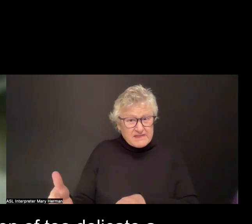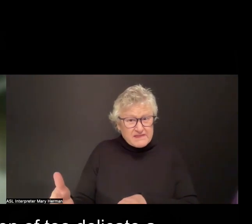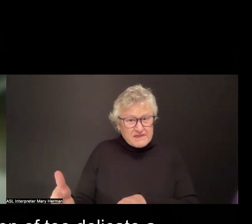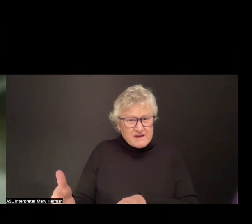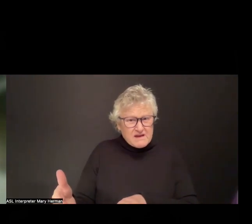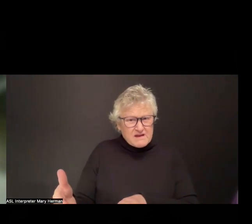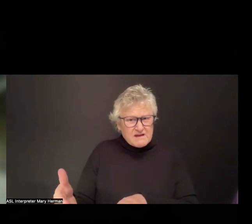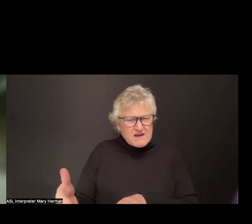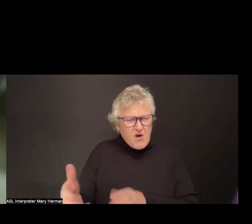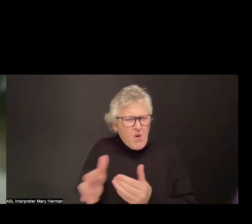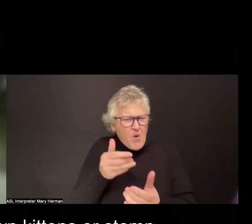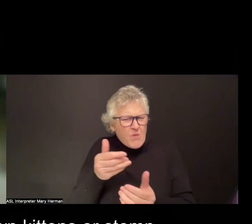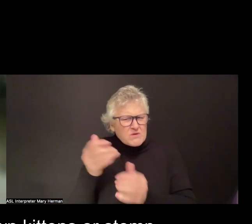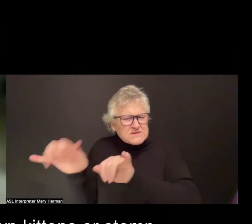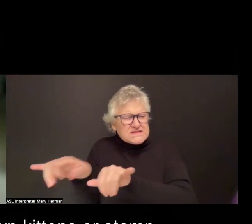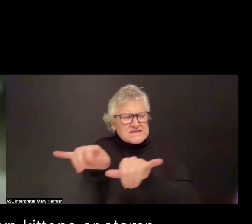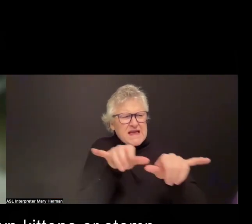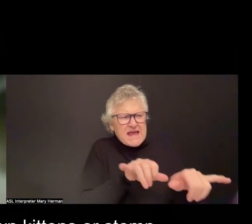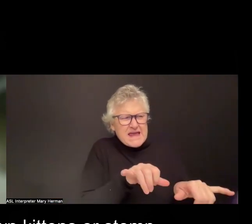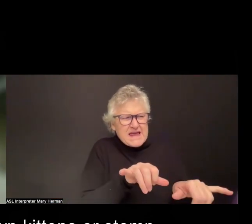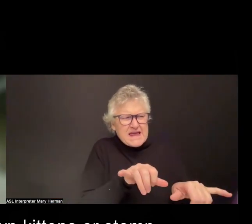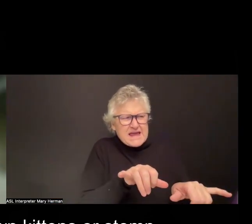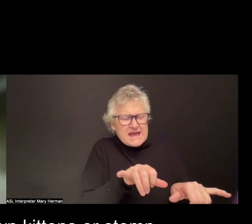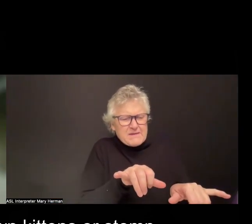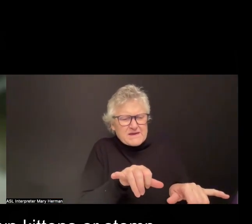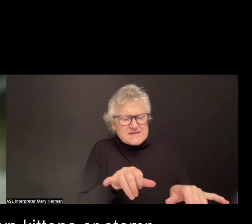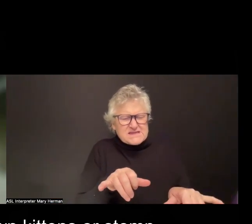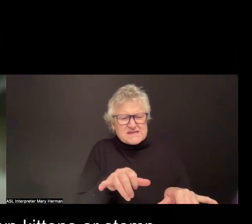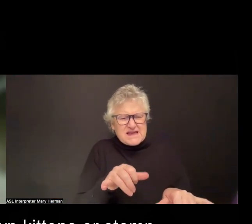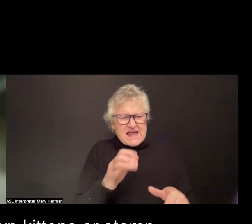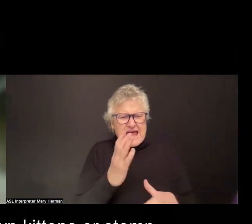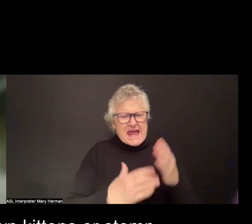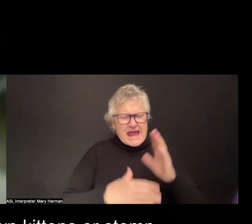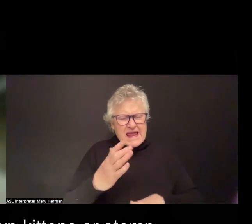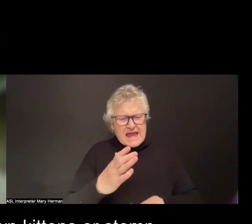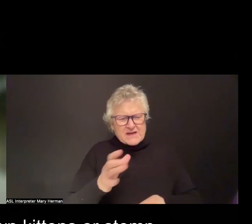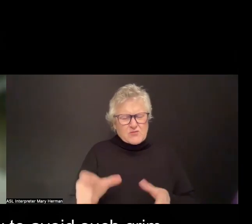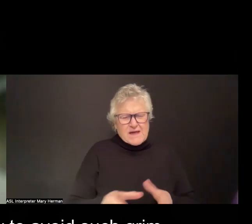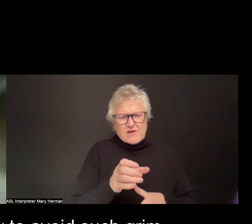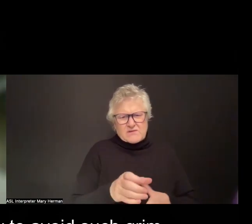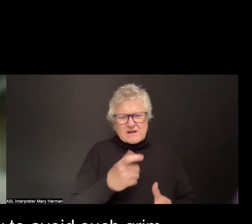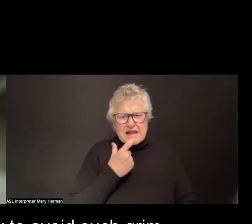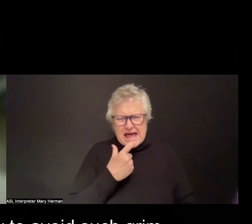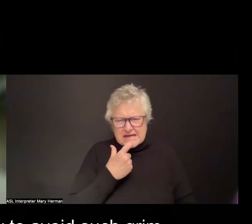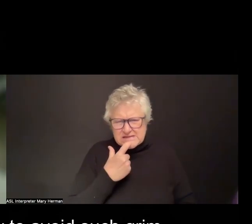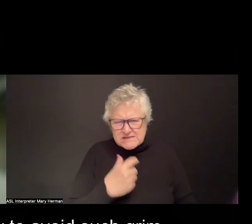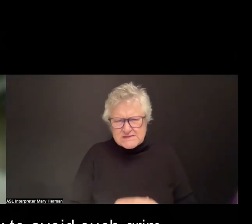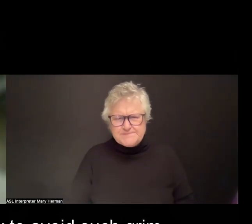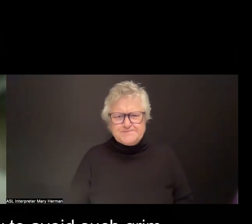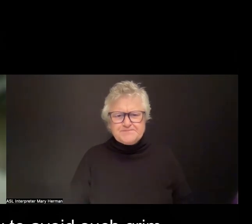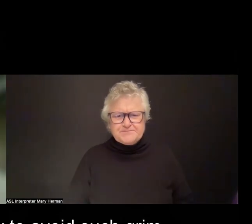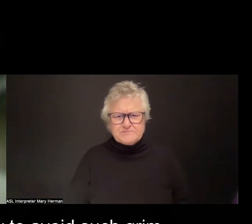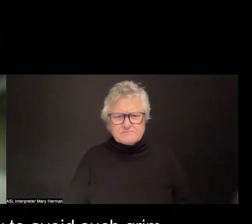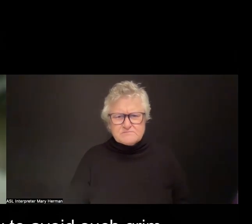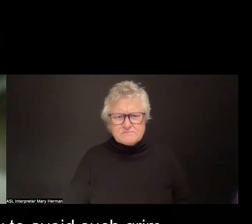see for myself. I didn't like to drown kittens or stomp tremble-whiskered mice, and as often as not found a way to avoid such